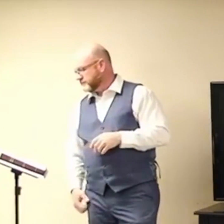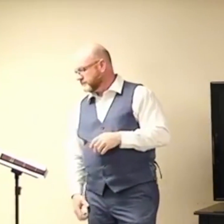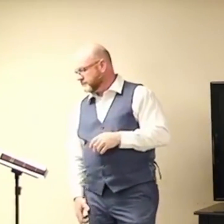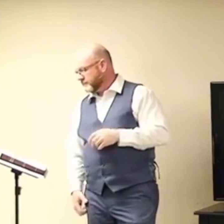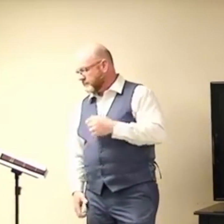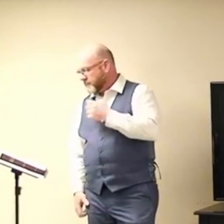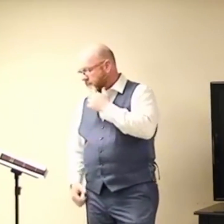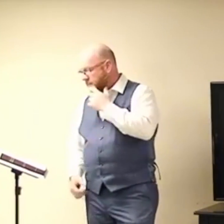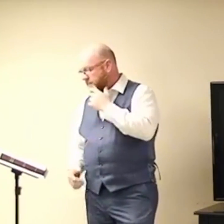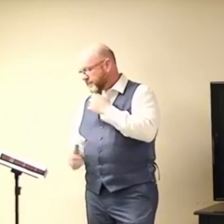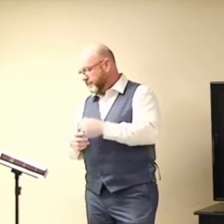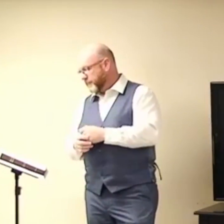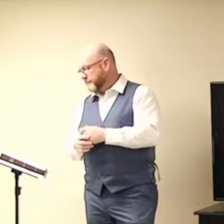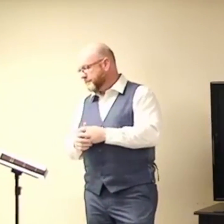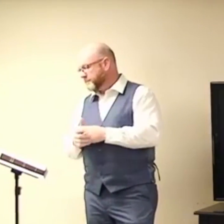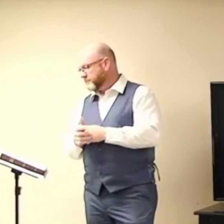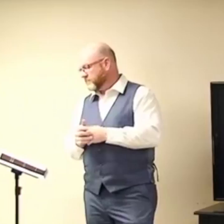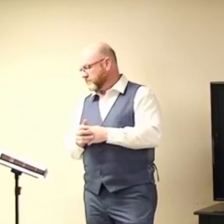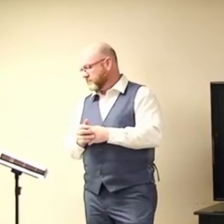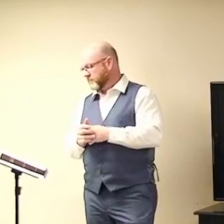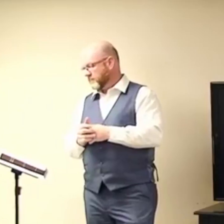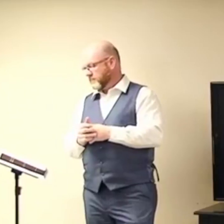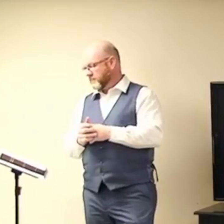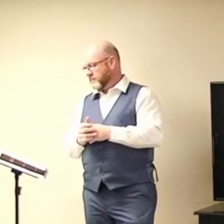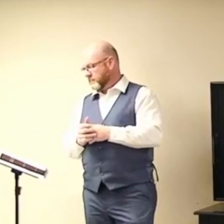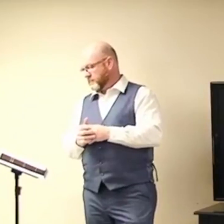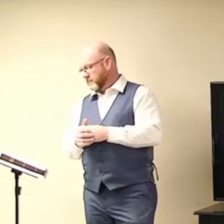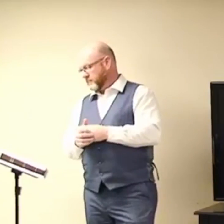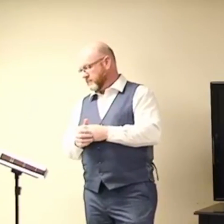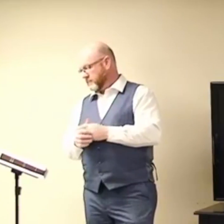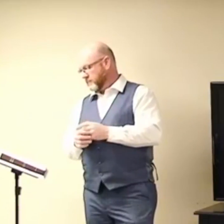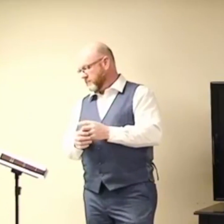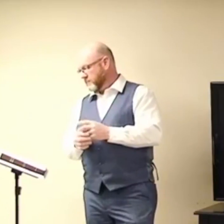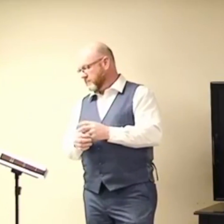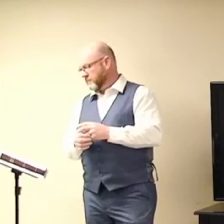Christ shows himself through his resurrection.